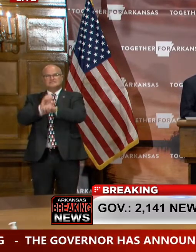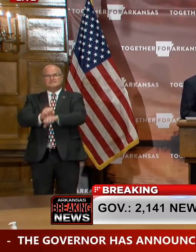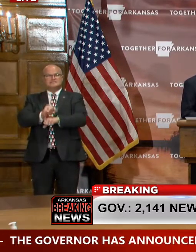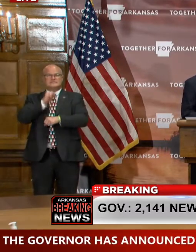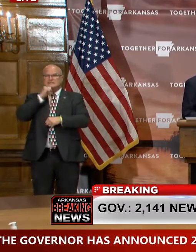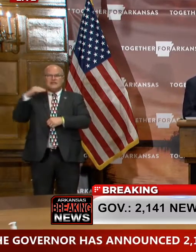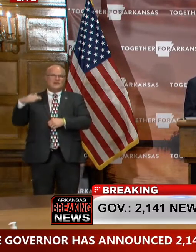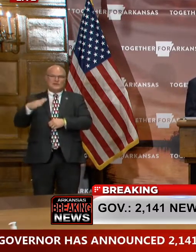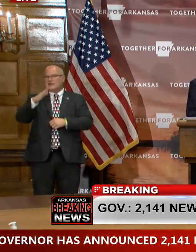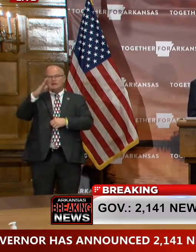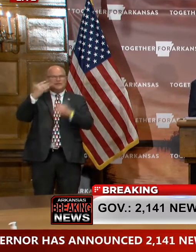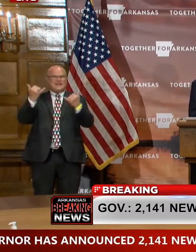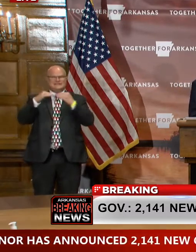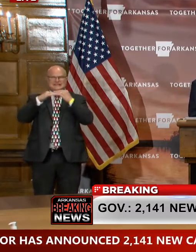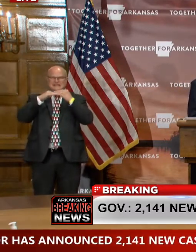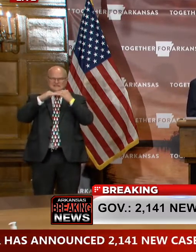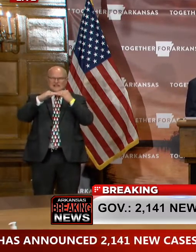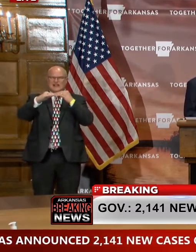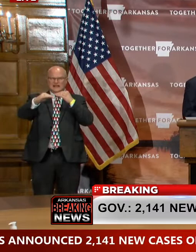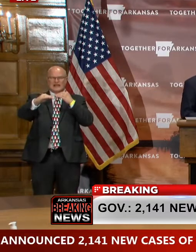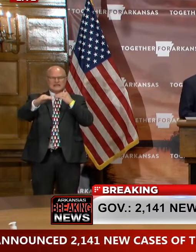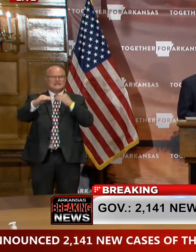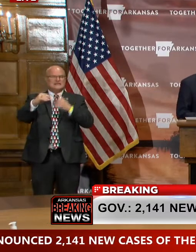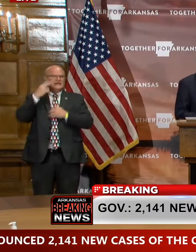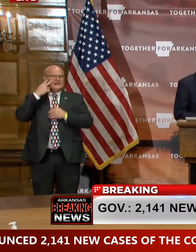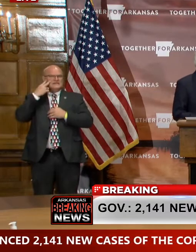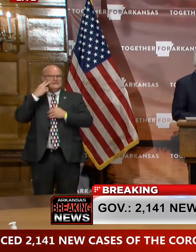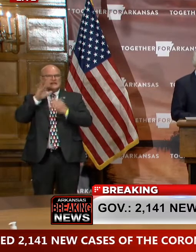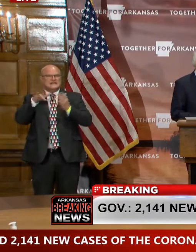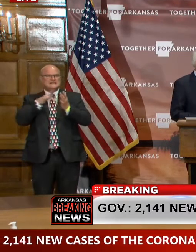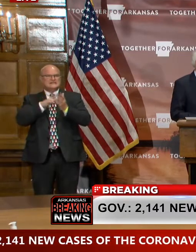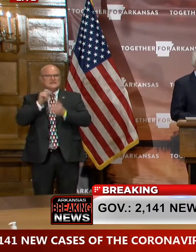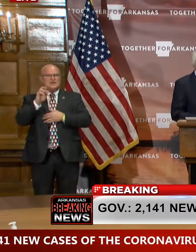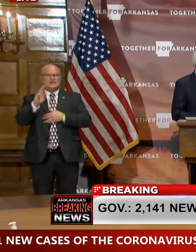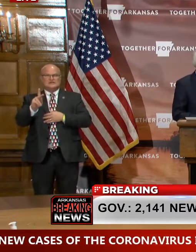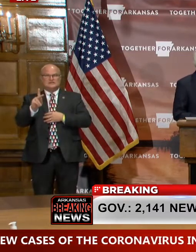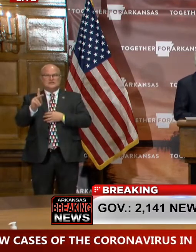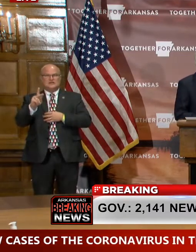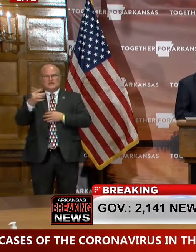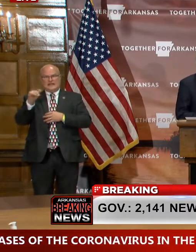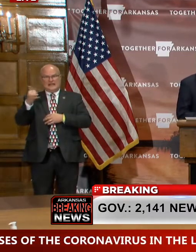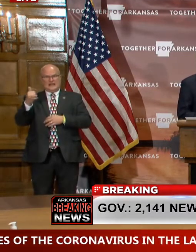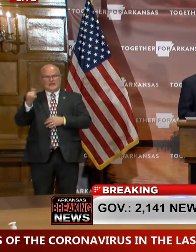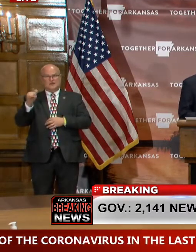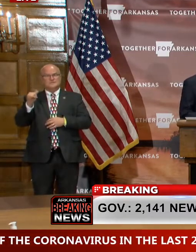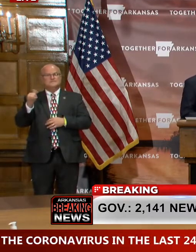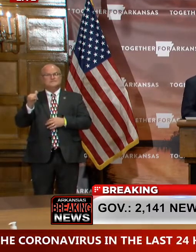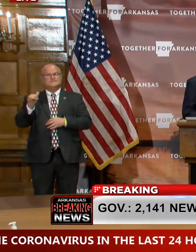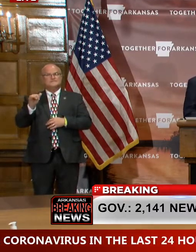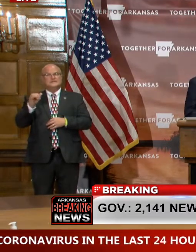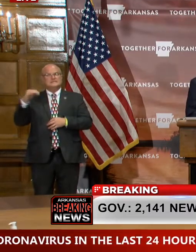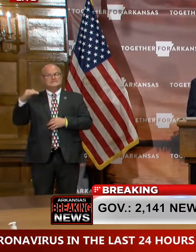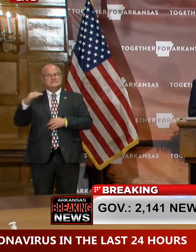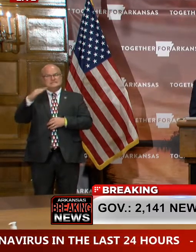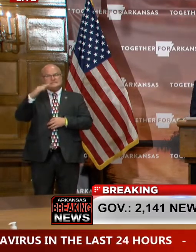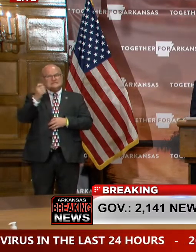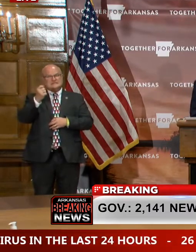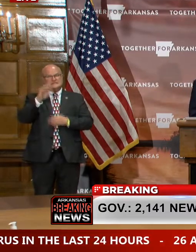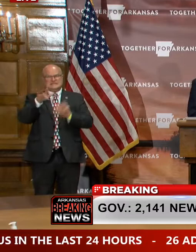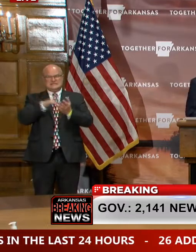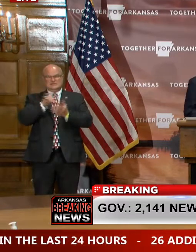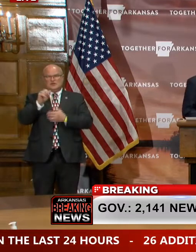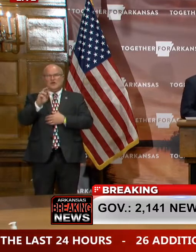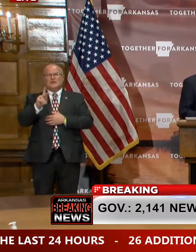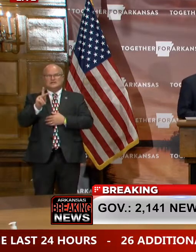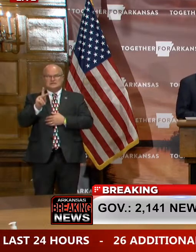not going up, it's flat. You see the Central Arkansas, which is the yellow, that's gone up a little bit. Central